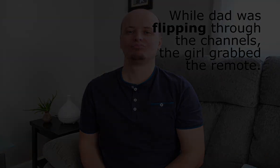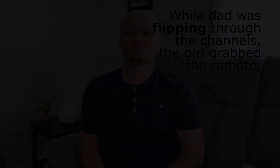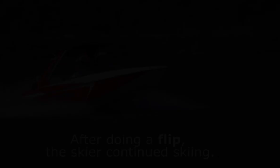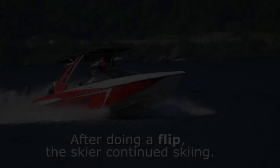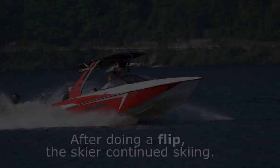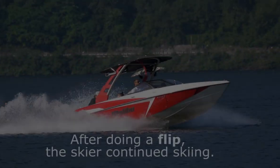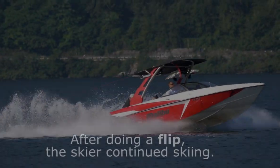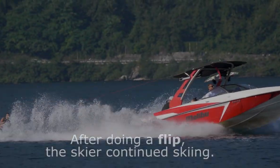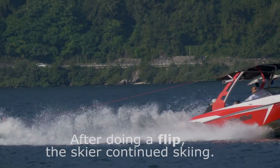remote.